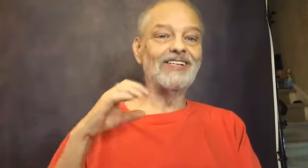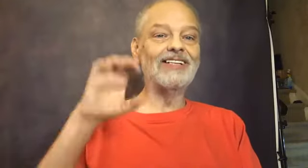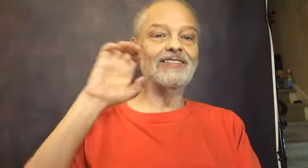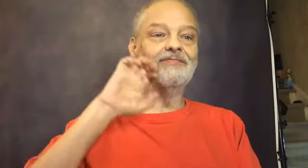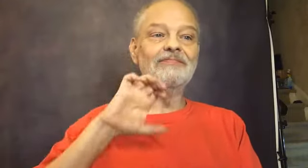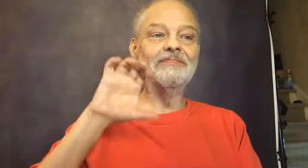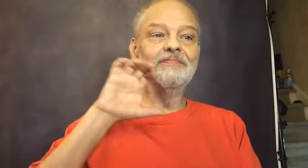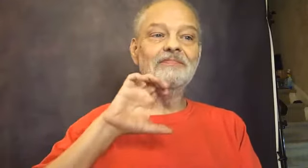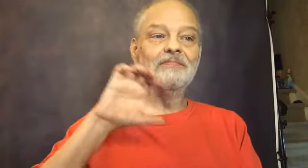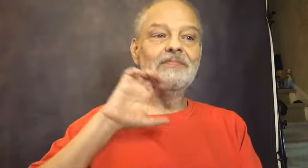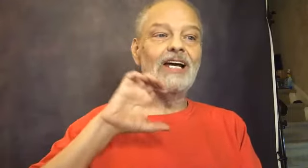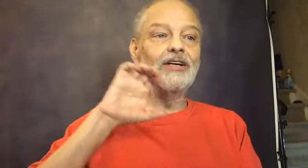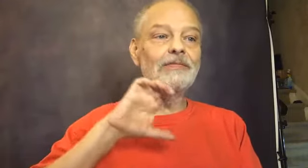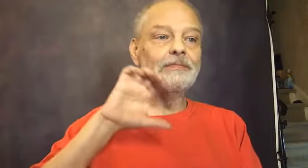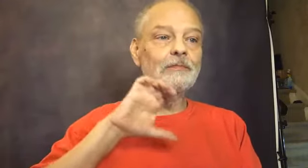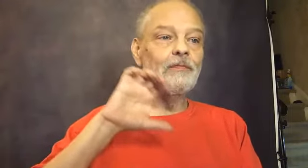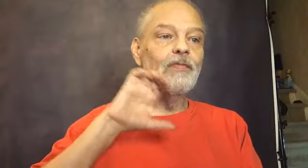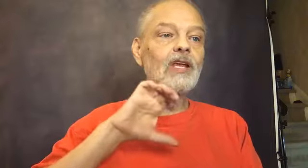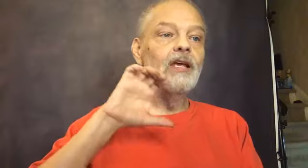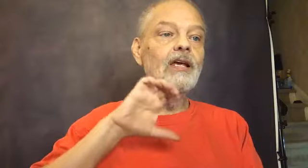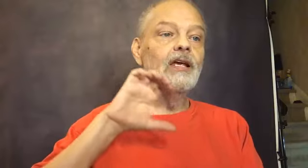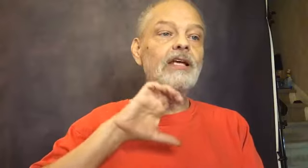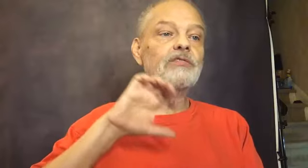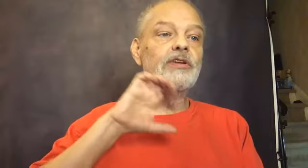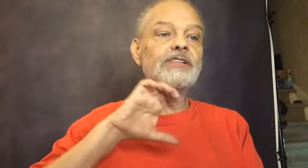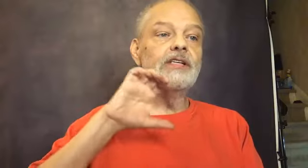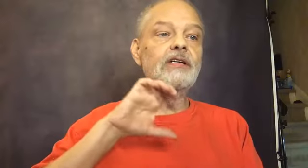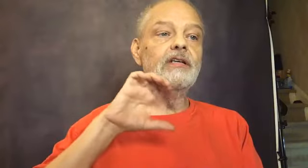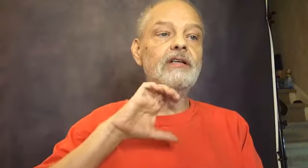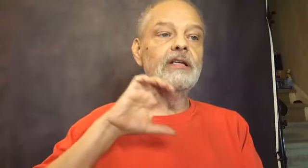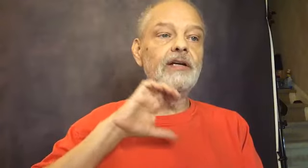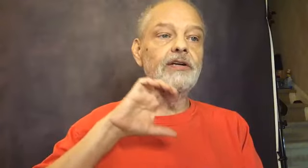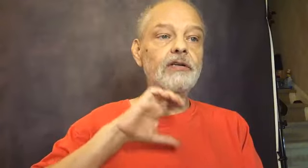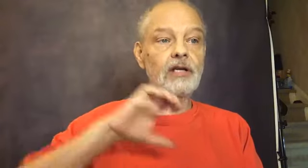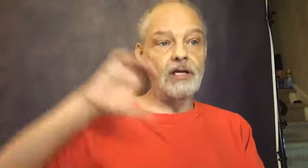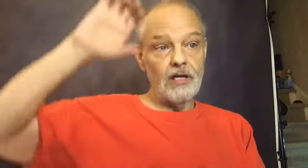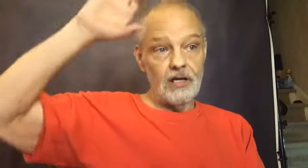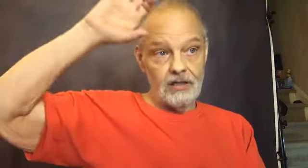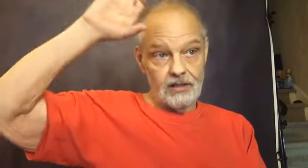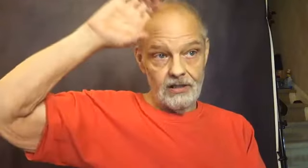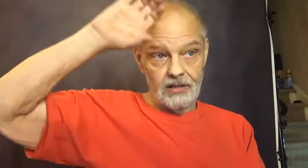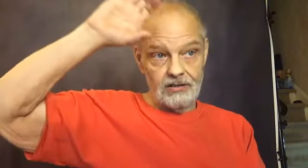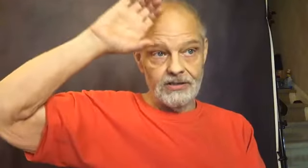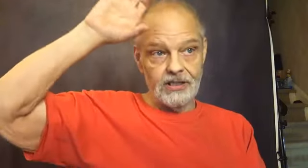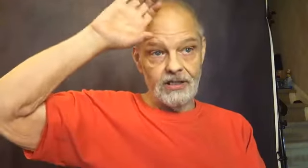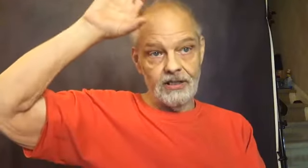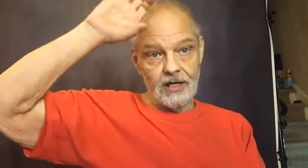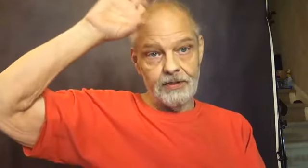Excellent. Down here. It's with a C down here. C up